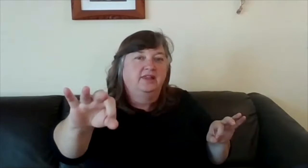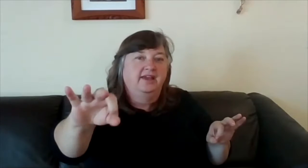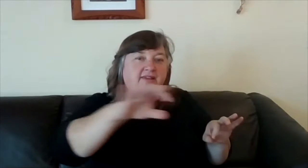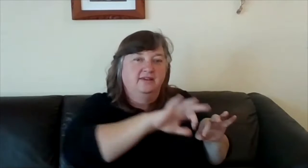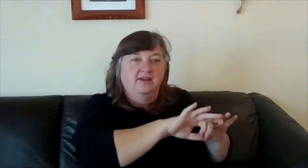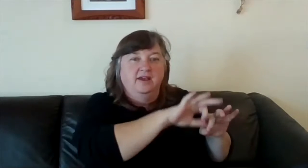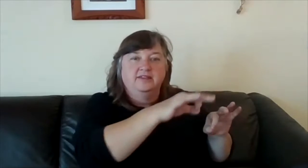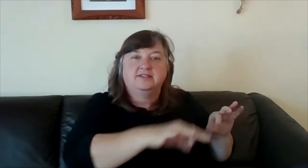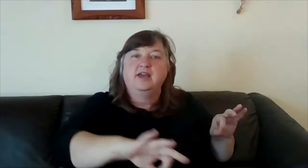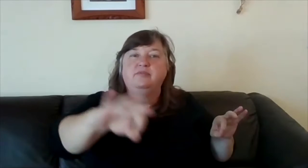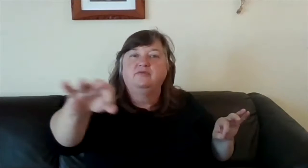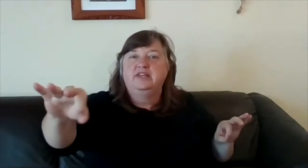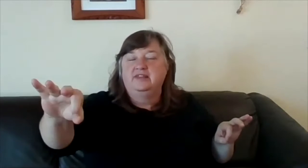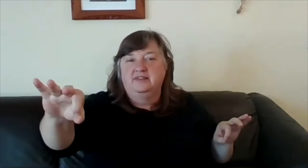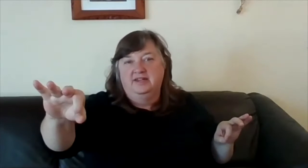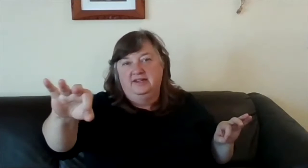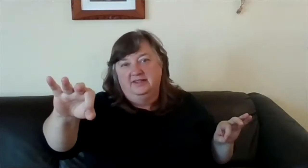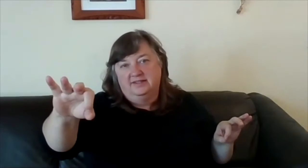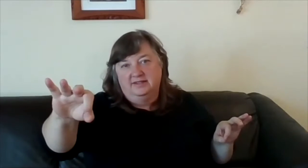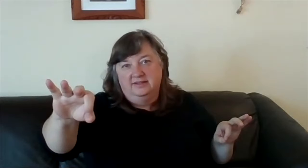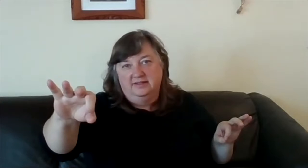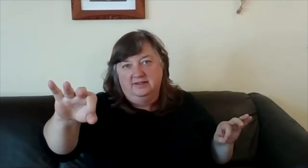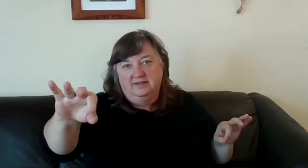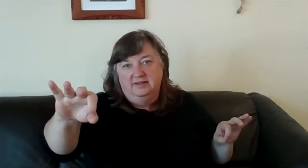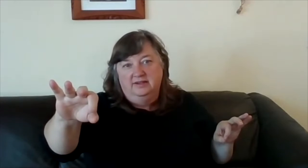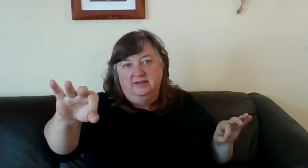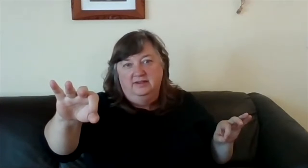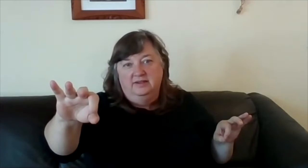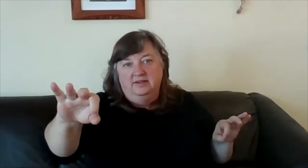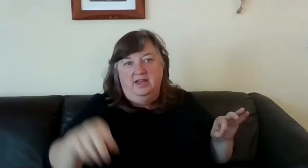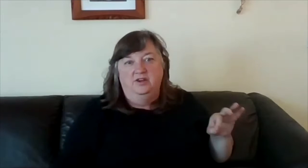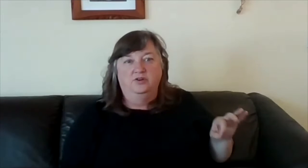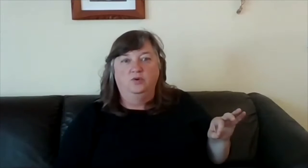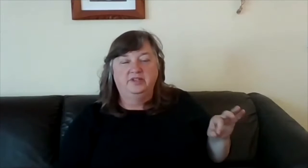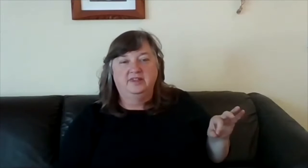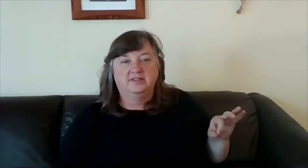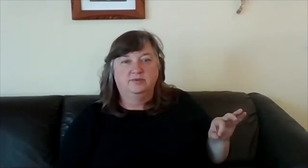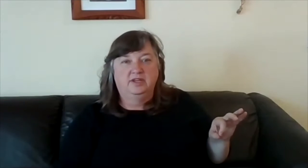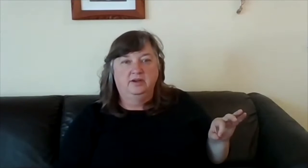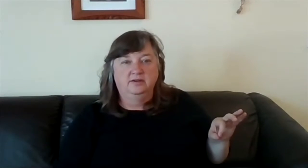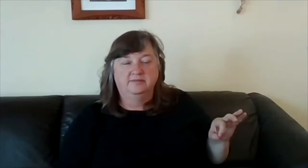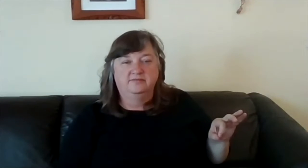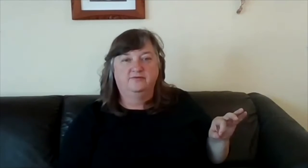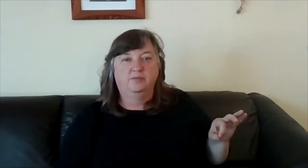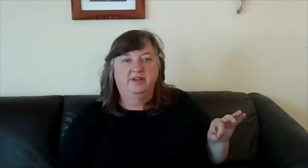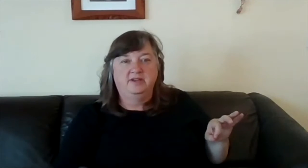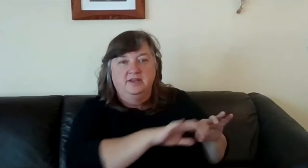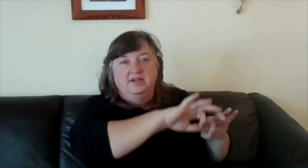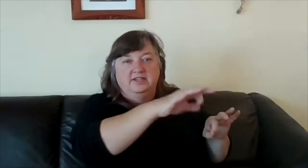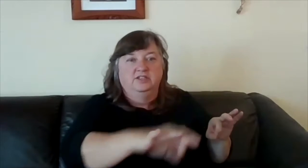length and the type of length that it is. And you're holding this one here for a bit until you